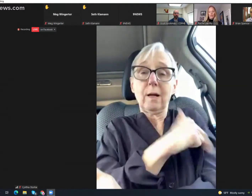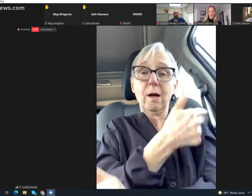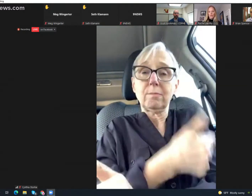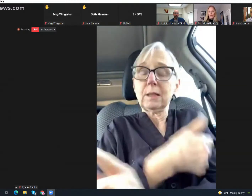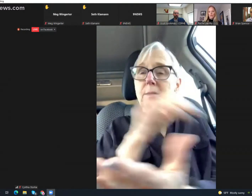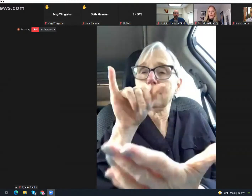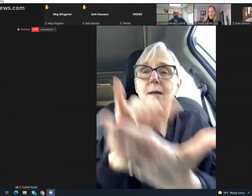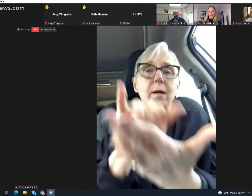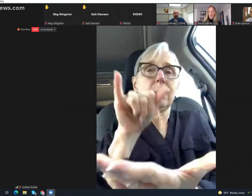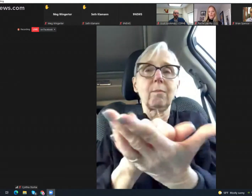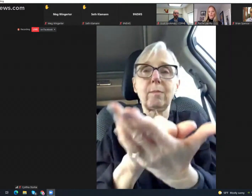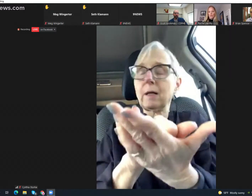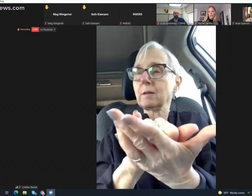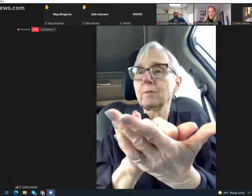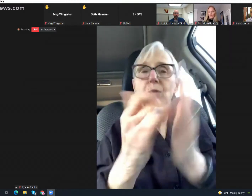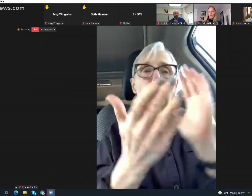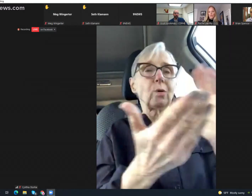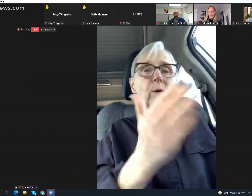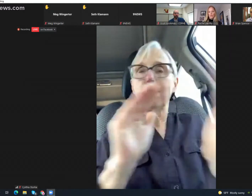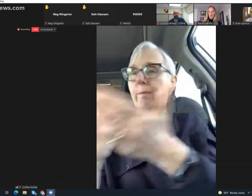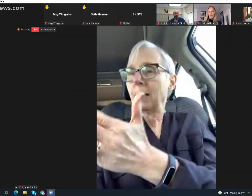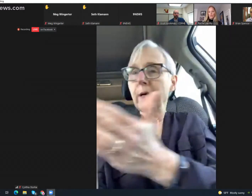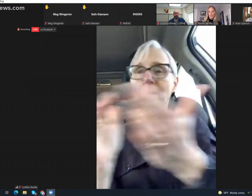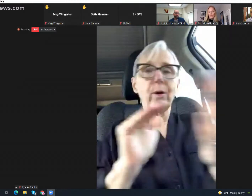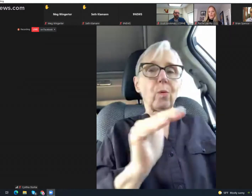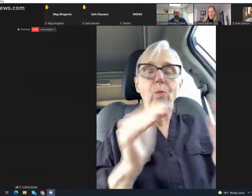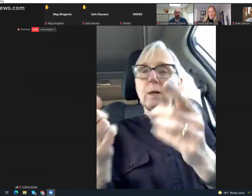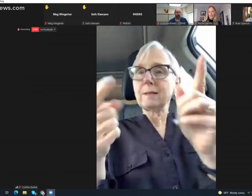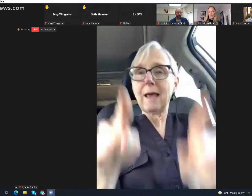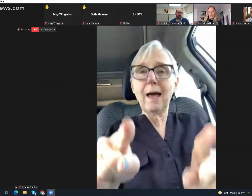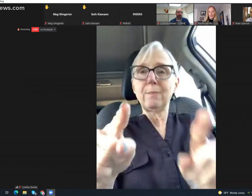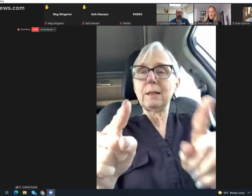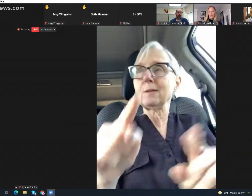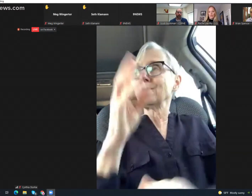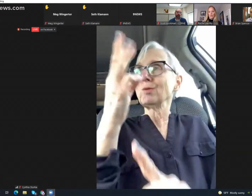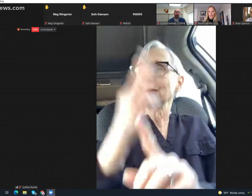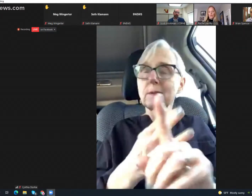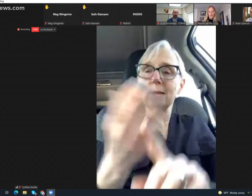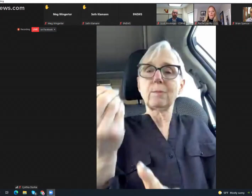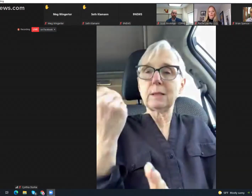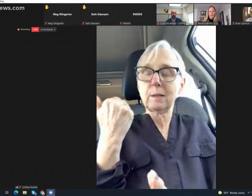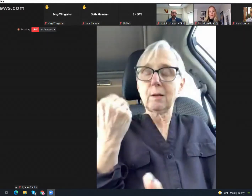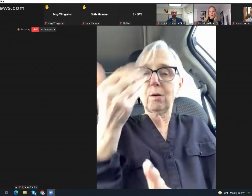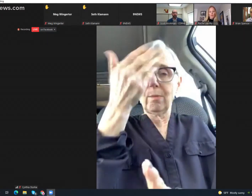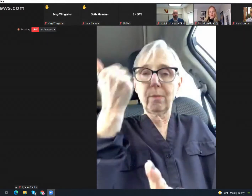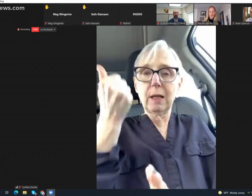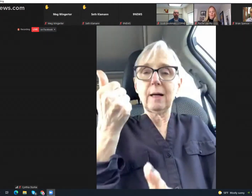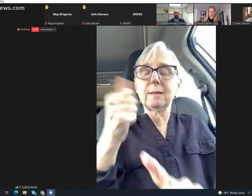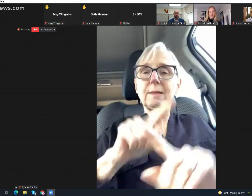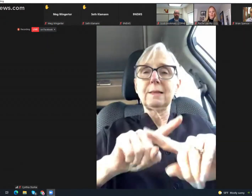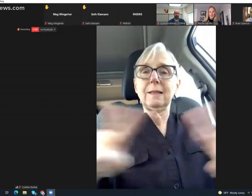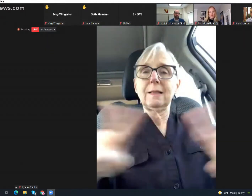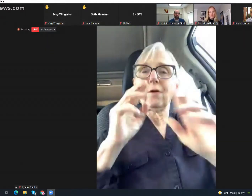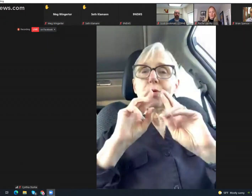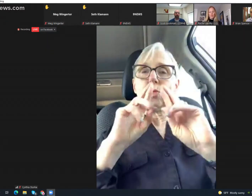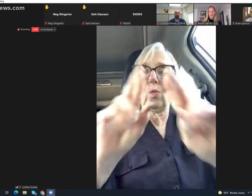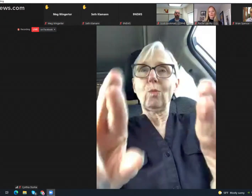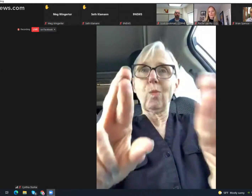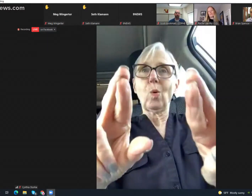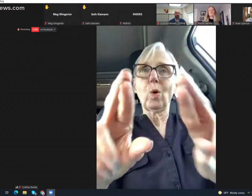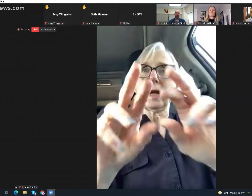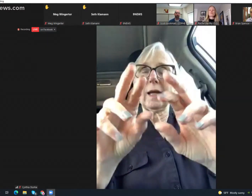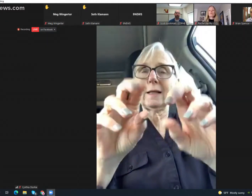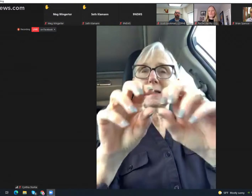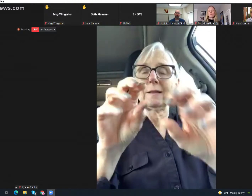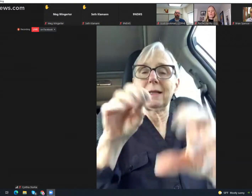apples to apples? It's impossible to compare what's happening today to 6 months ago because we have so many people, more people in the system